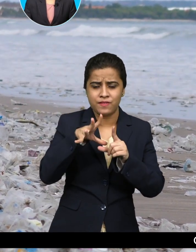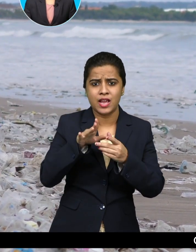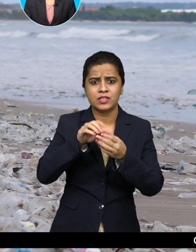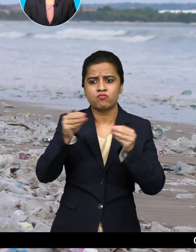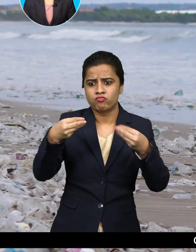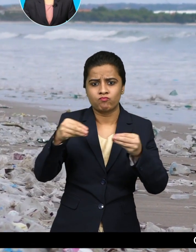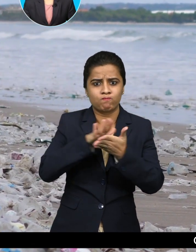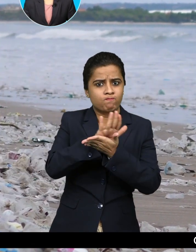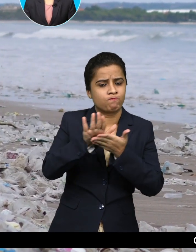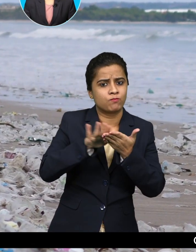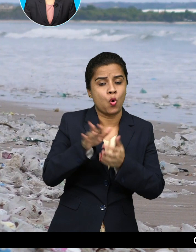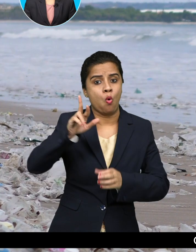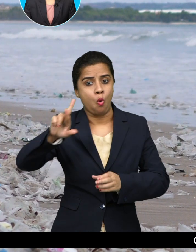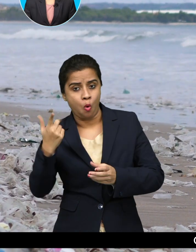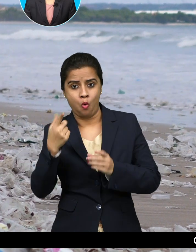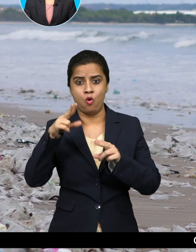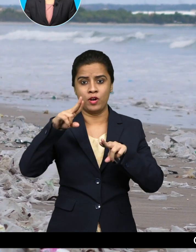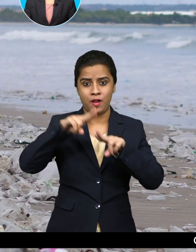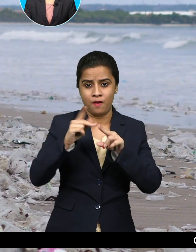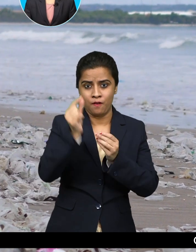other saprophytes.